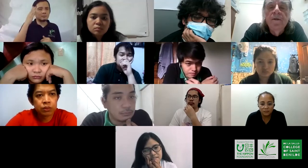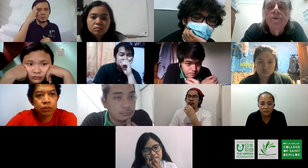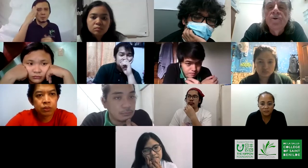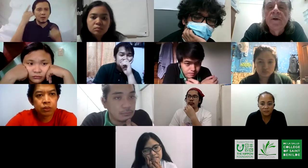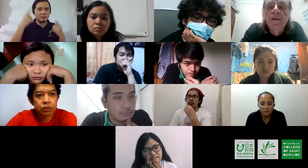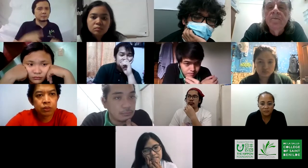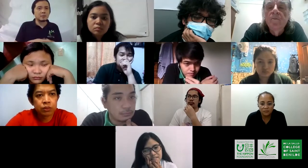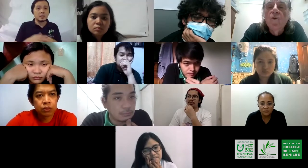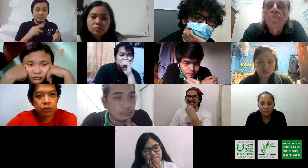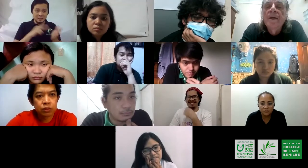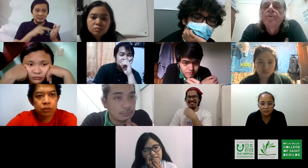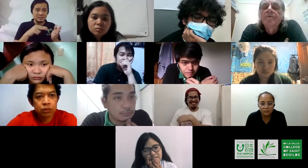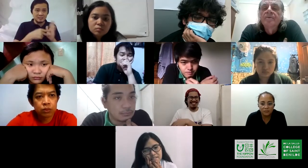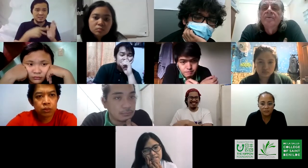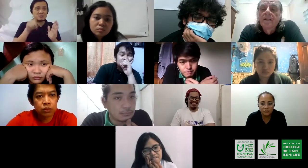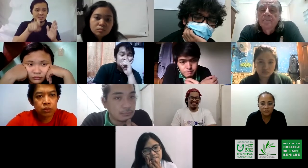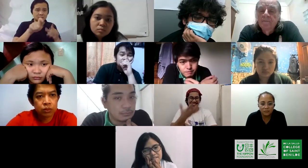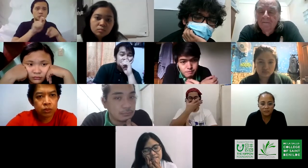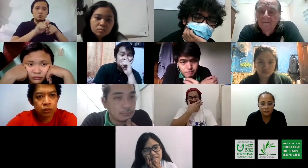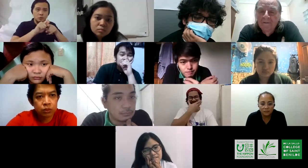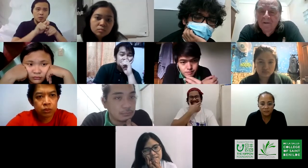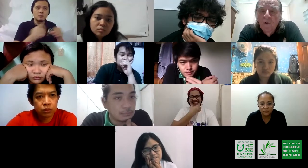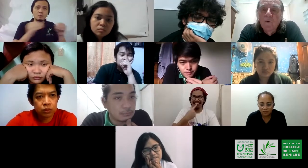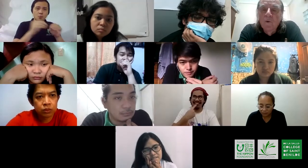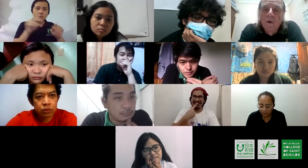So you cannot predict what's going to happen.